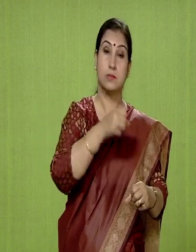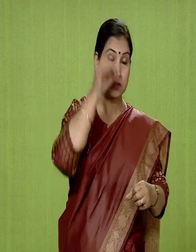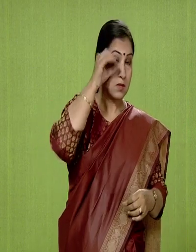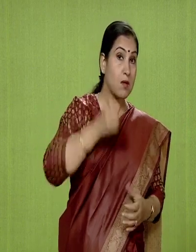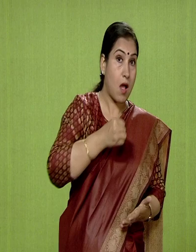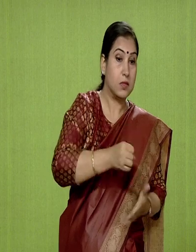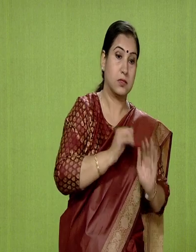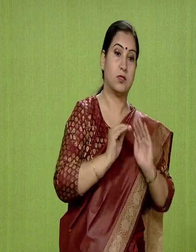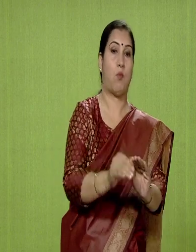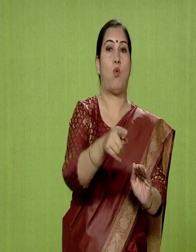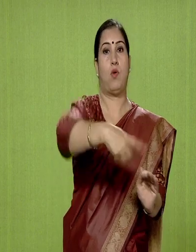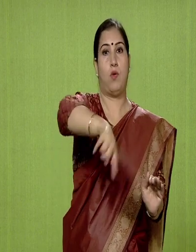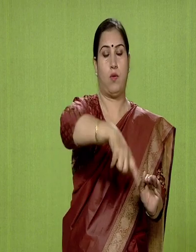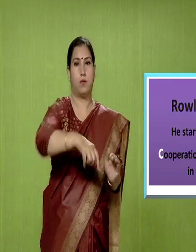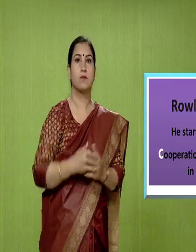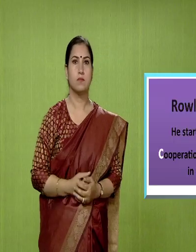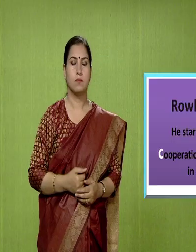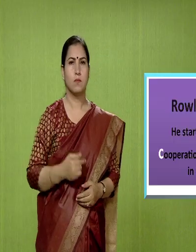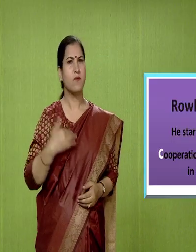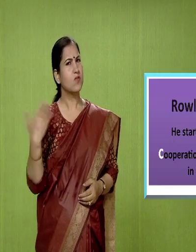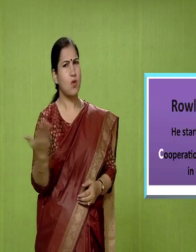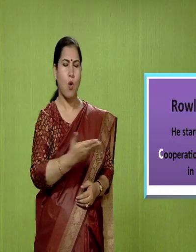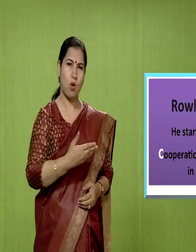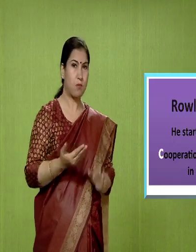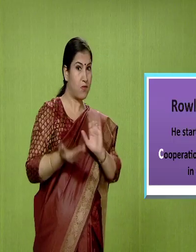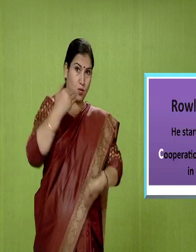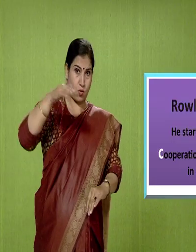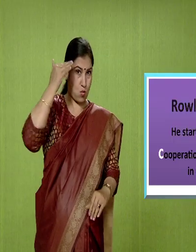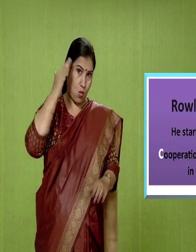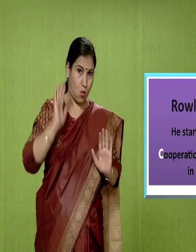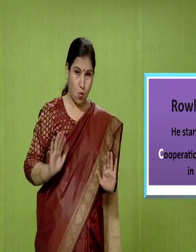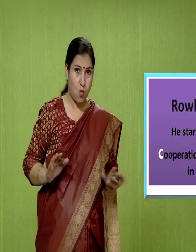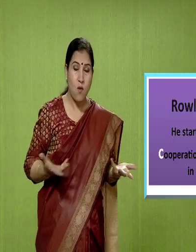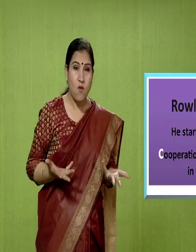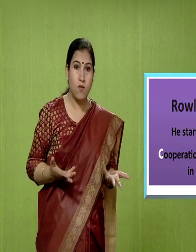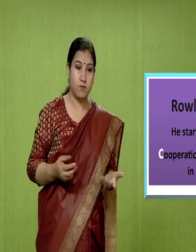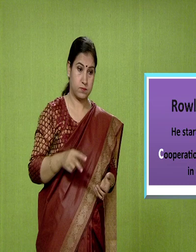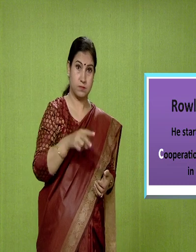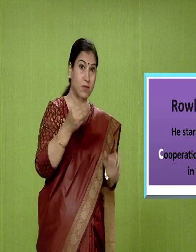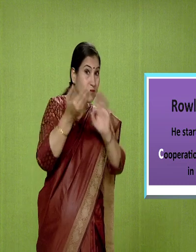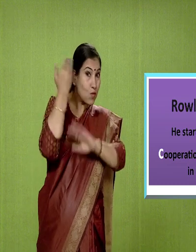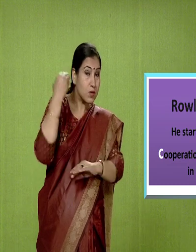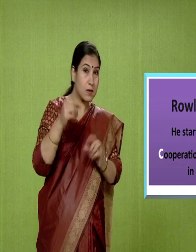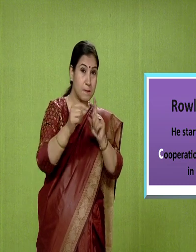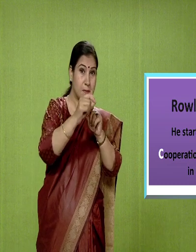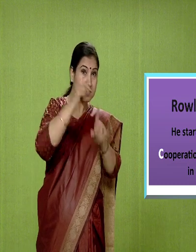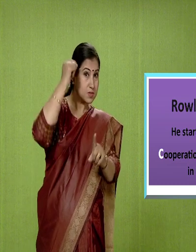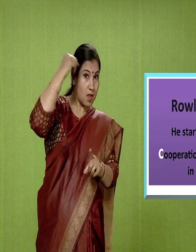Learners, we have already learnt about the Rowlatt Act